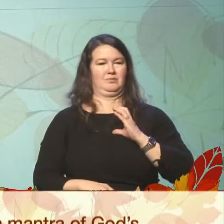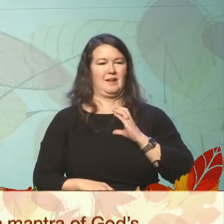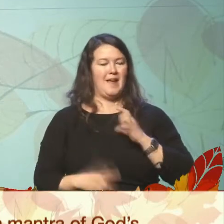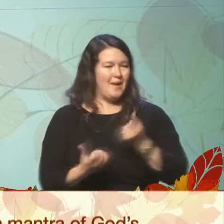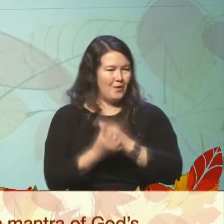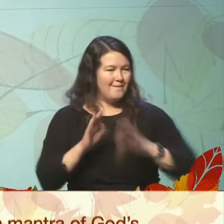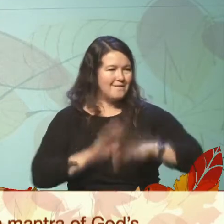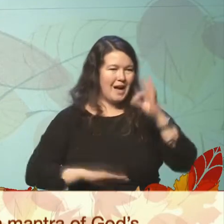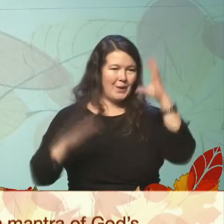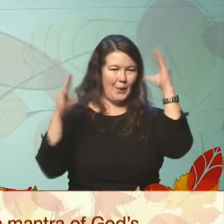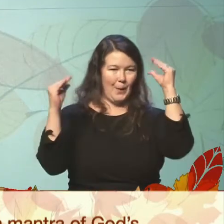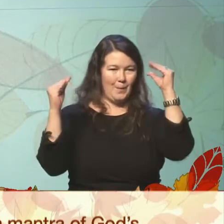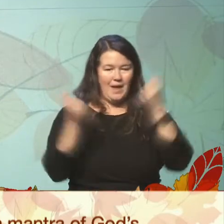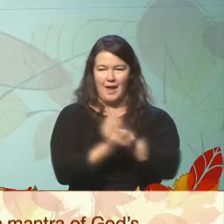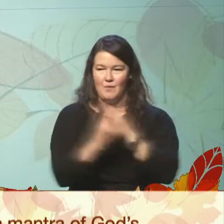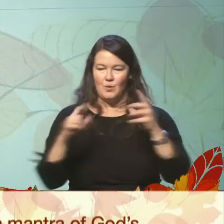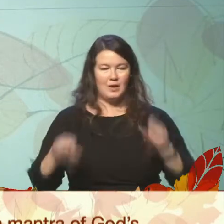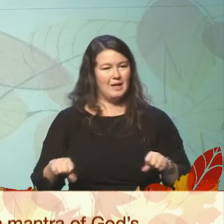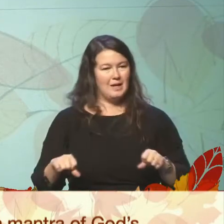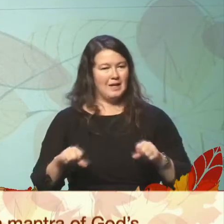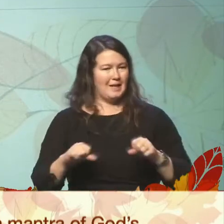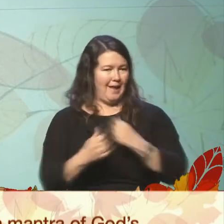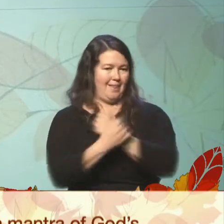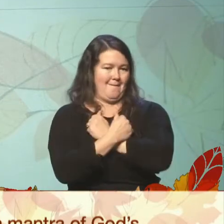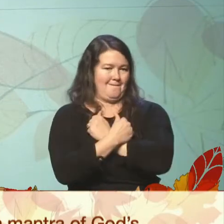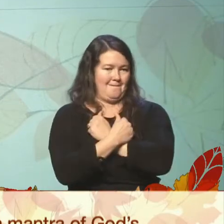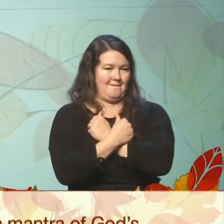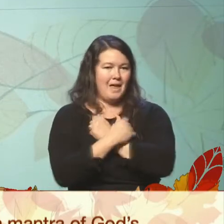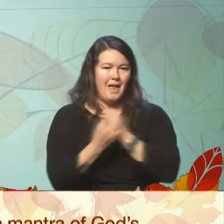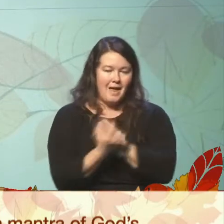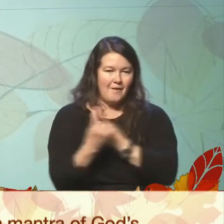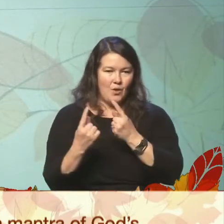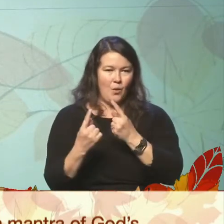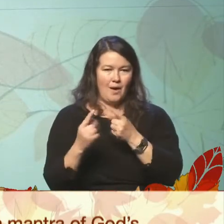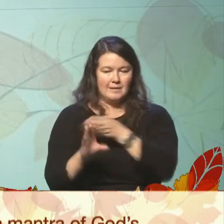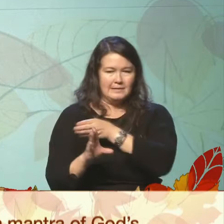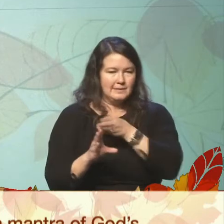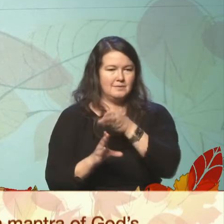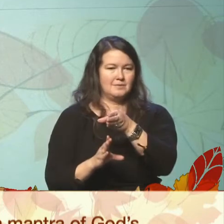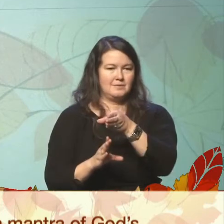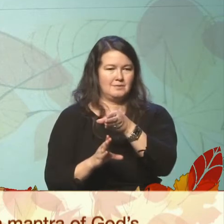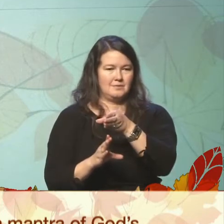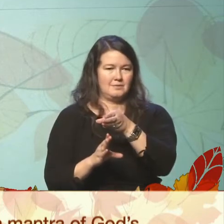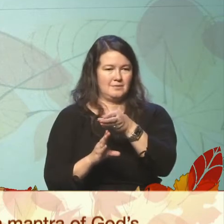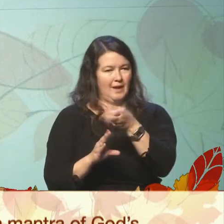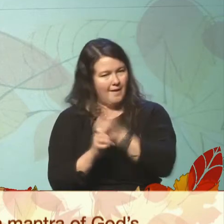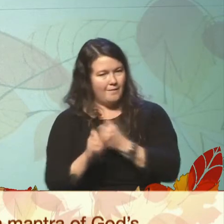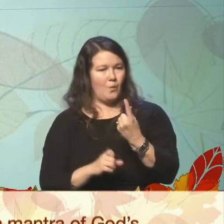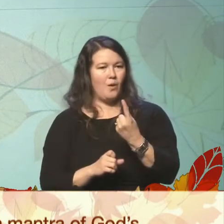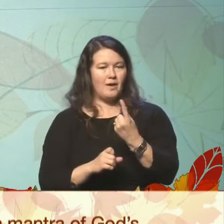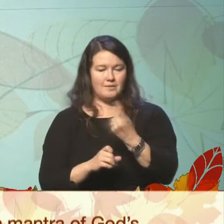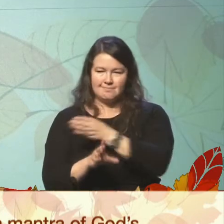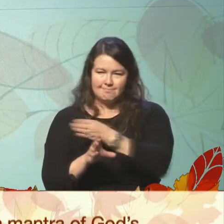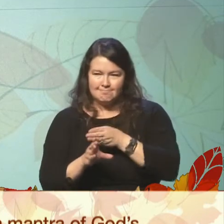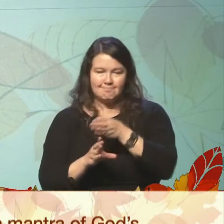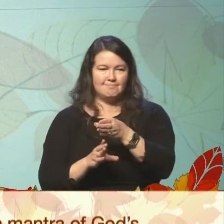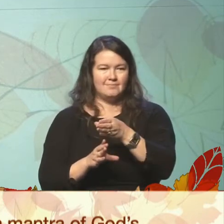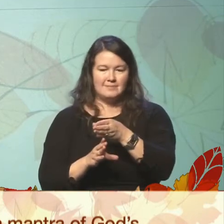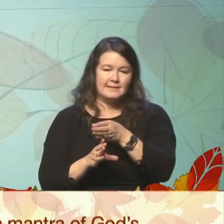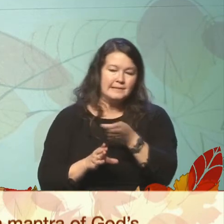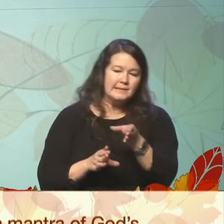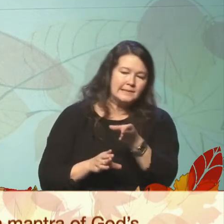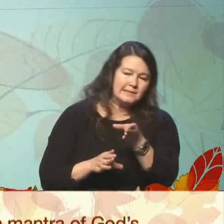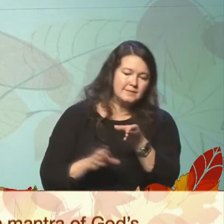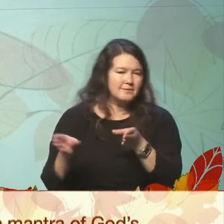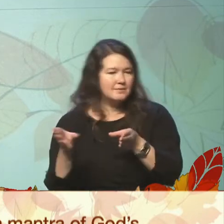where everybody is learning to love, where everybody is being corrected, right? When I sit at that table, there